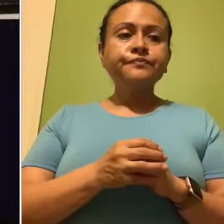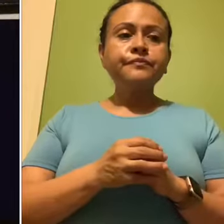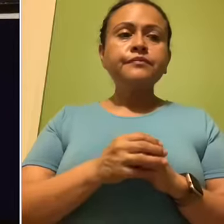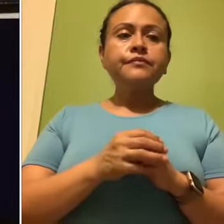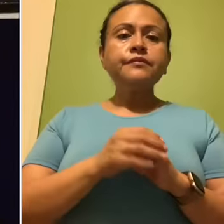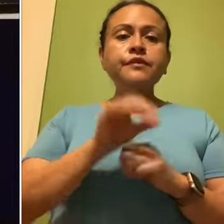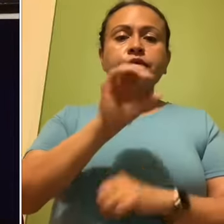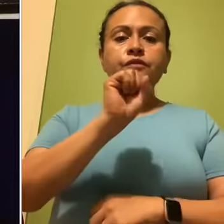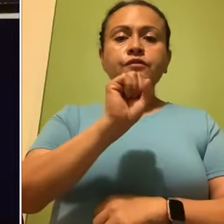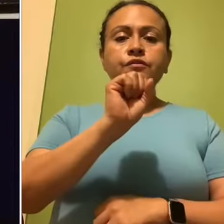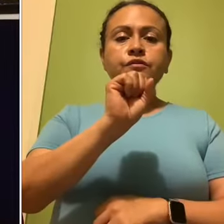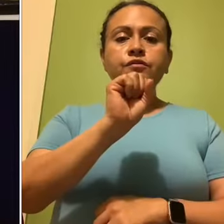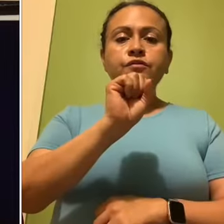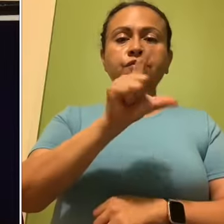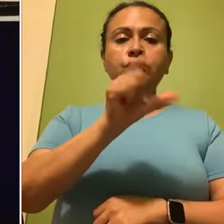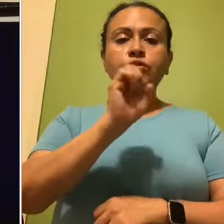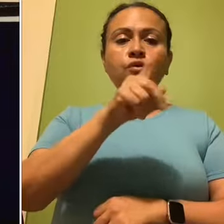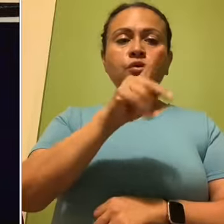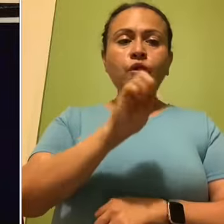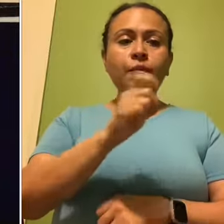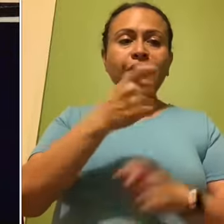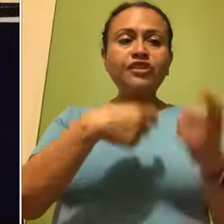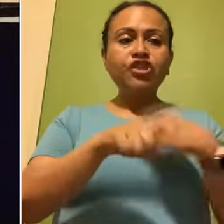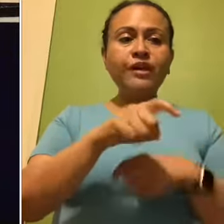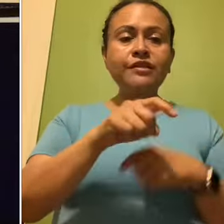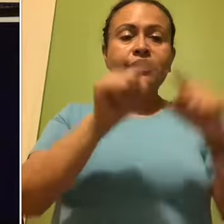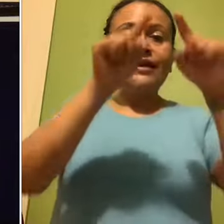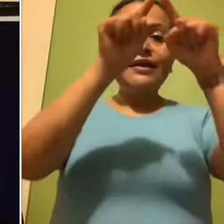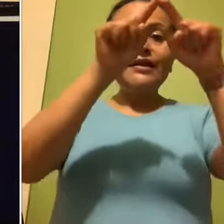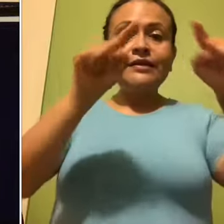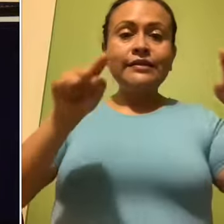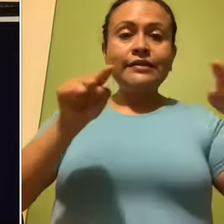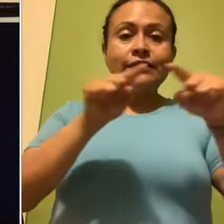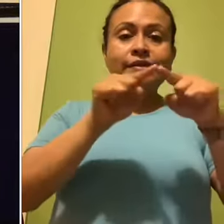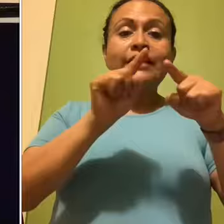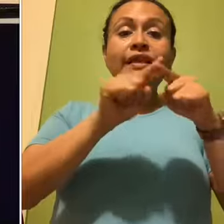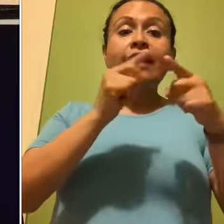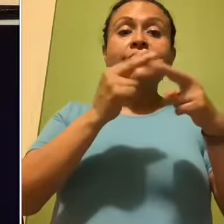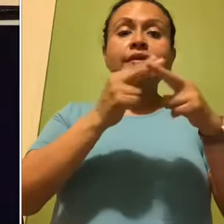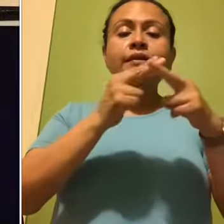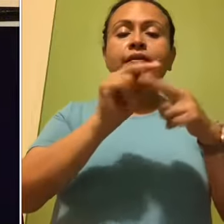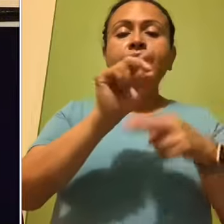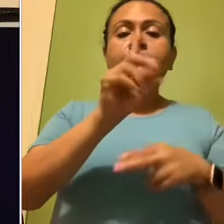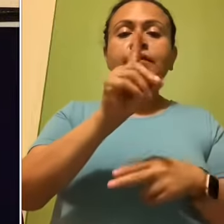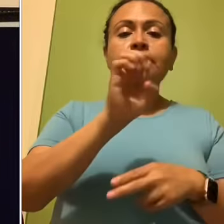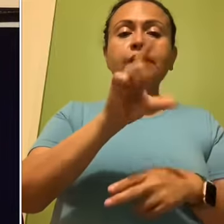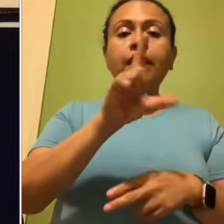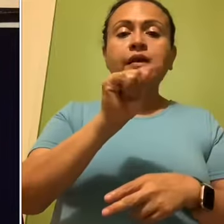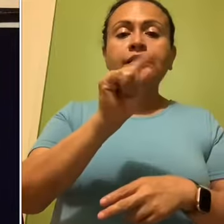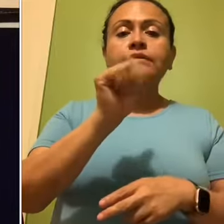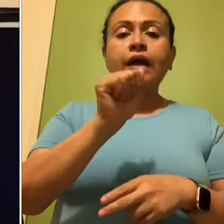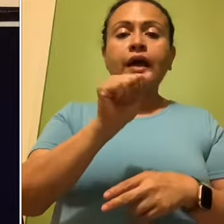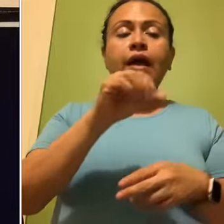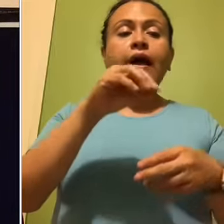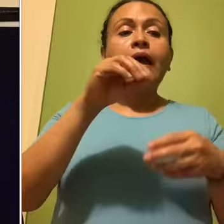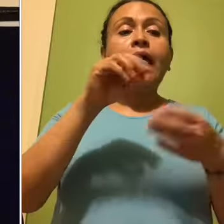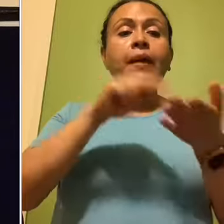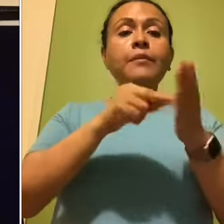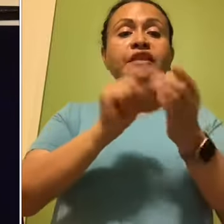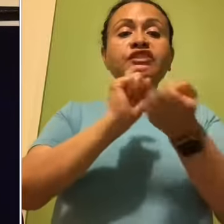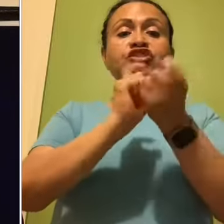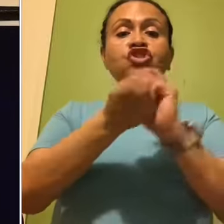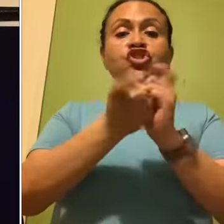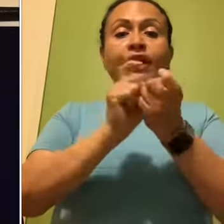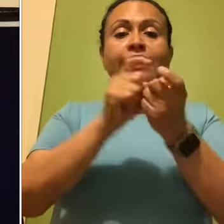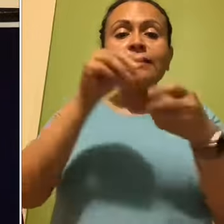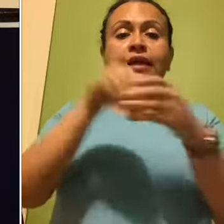is literally defined as your change in y. This triangle is the Greek letter delta. It's a shorthand for change